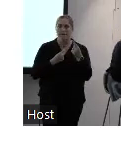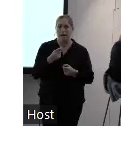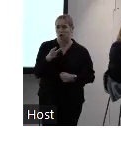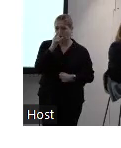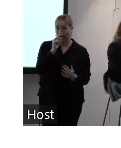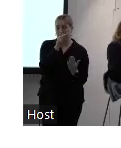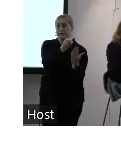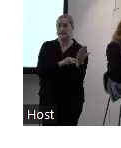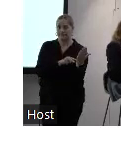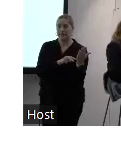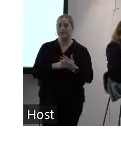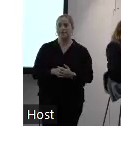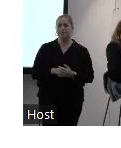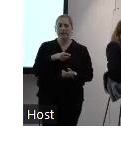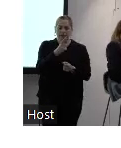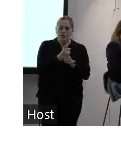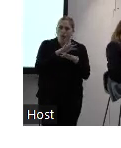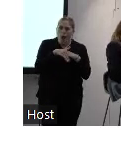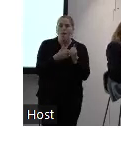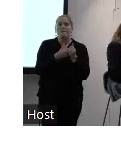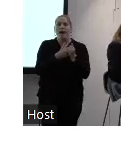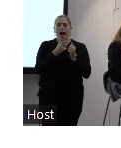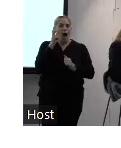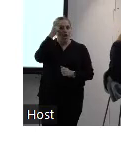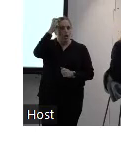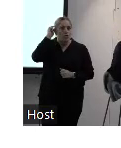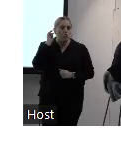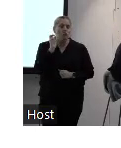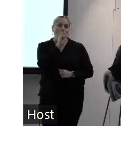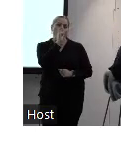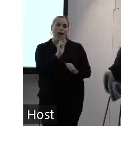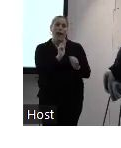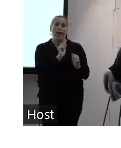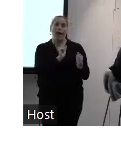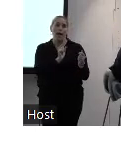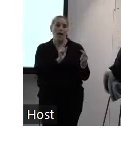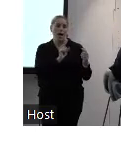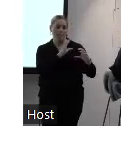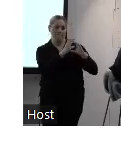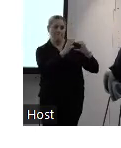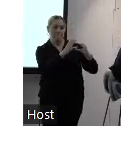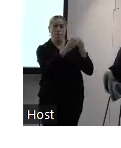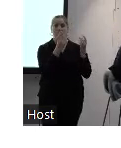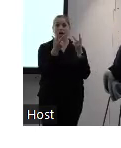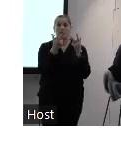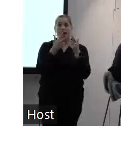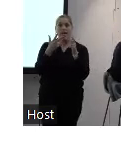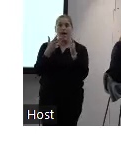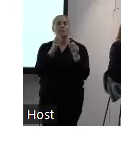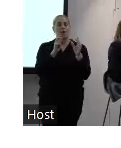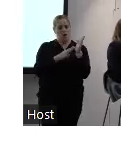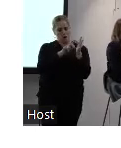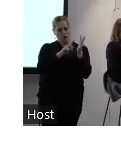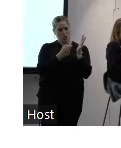the connections where one neuron communicates with a second neuron is called a synapse. When many, many neurons get together, they